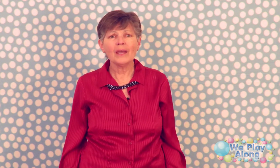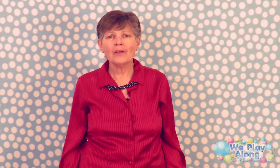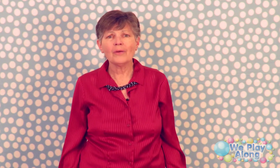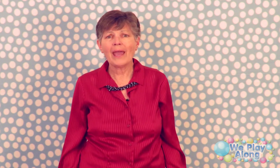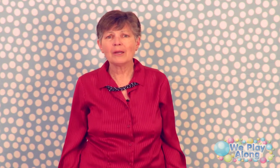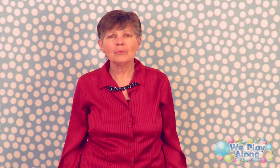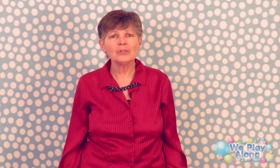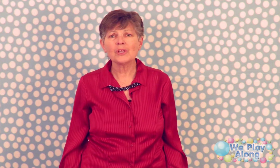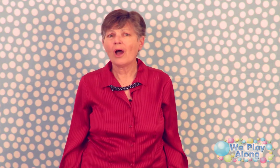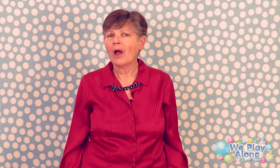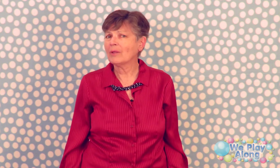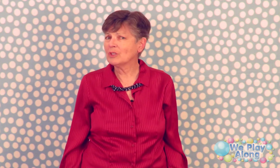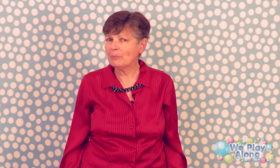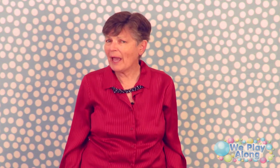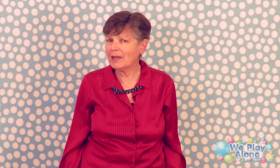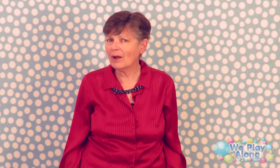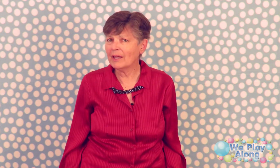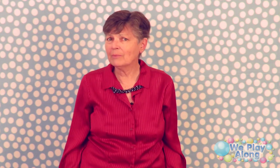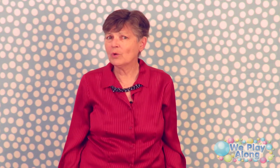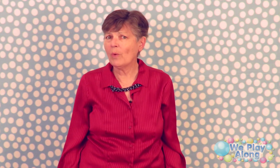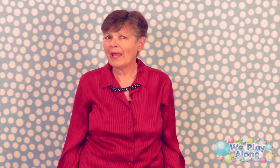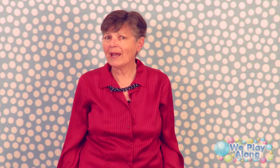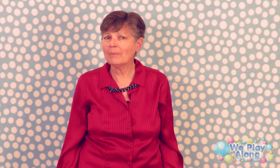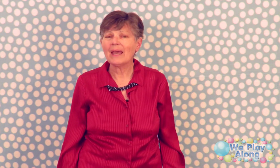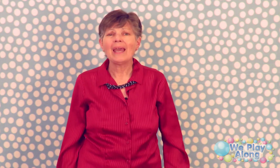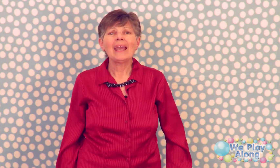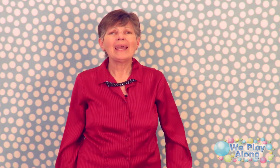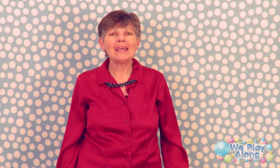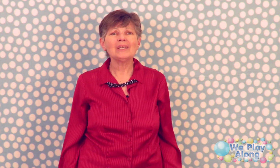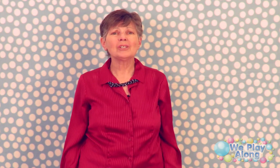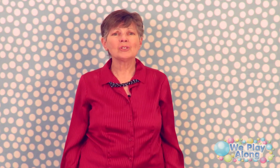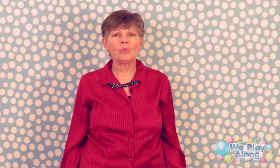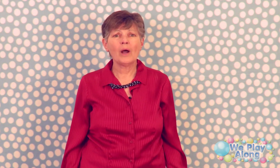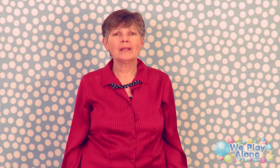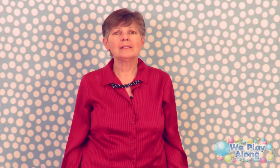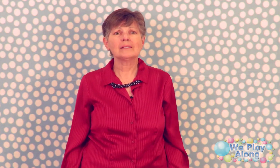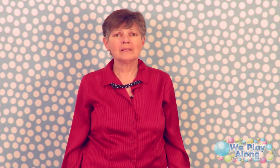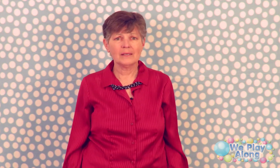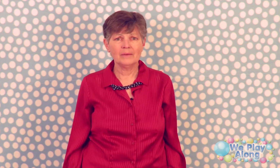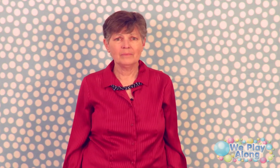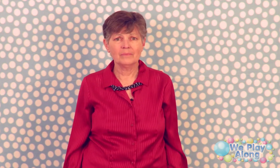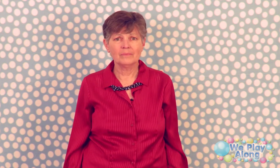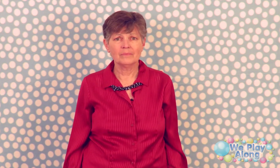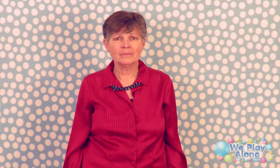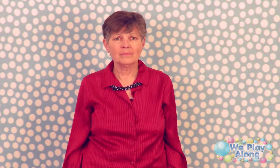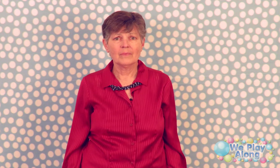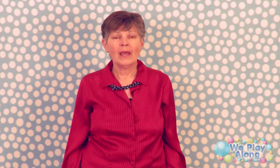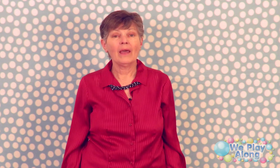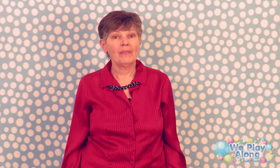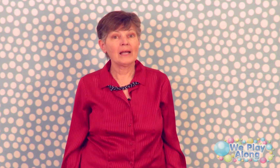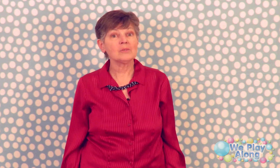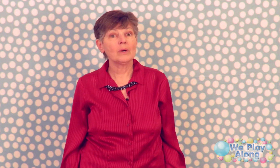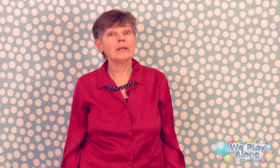other animals depended on him to wake up, he just wanted to sleep. And that's what he